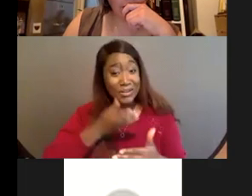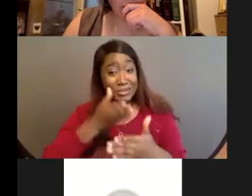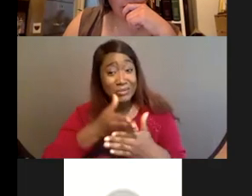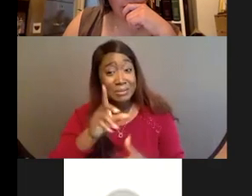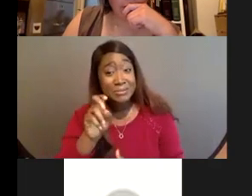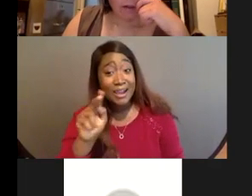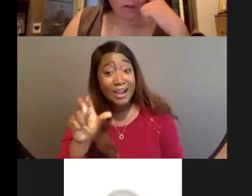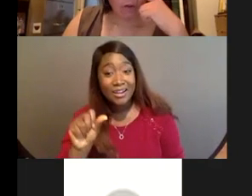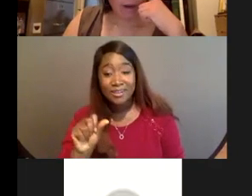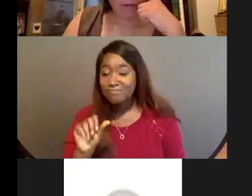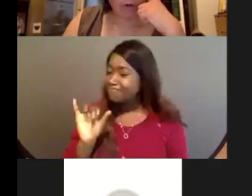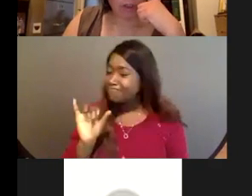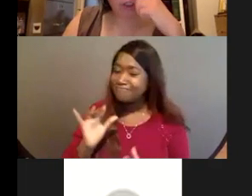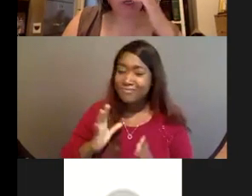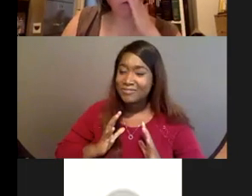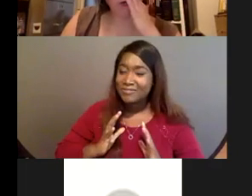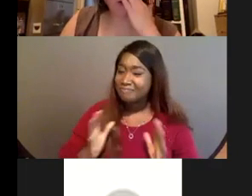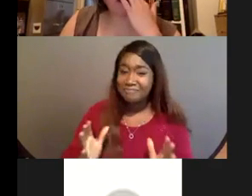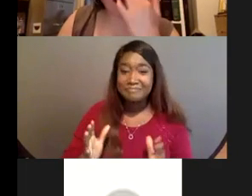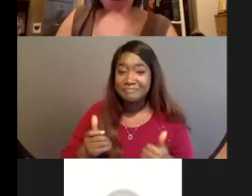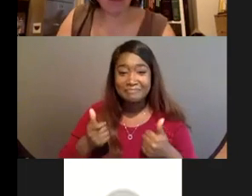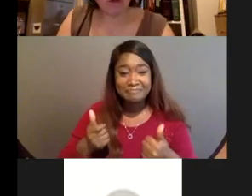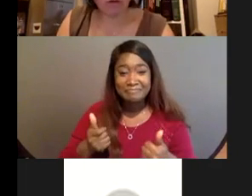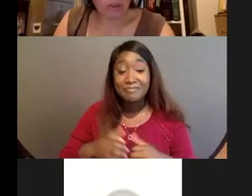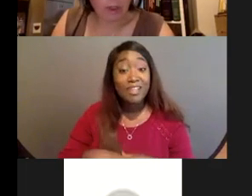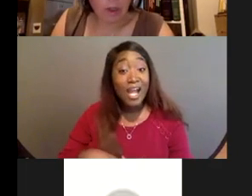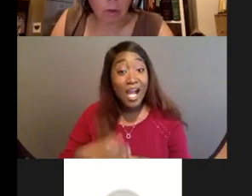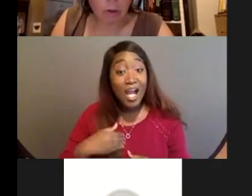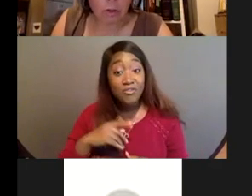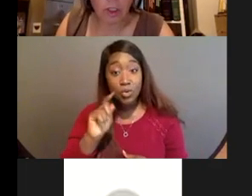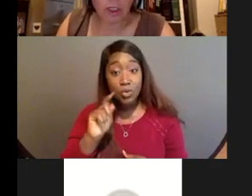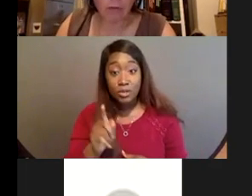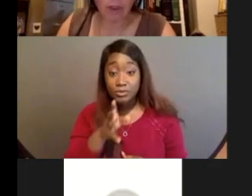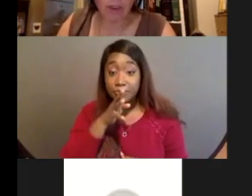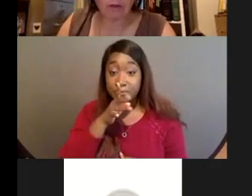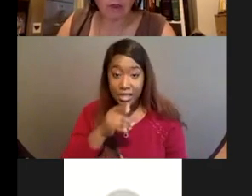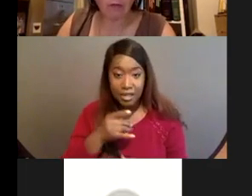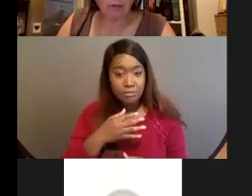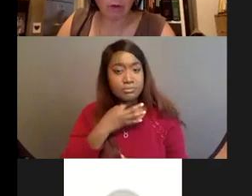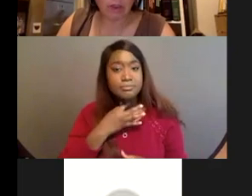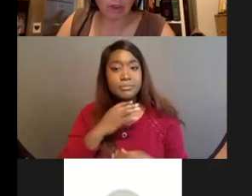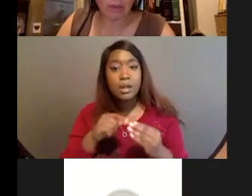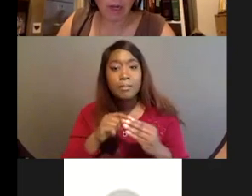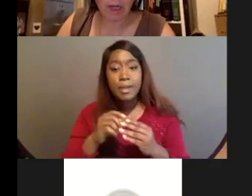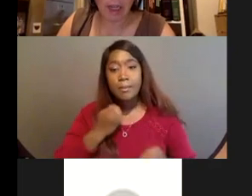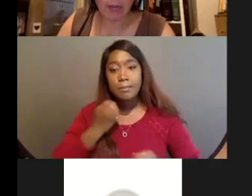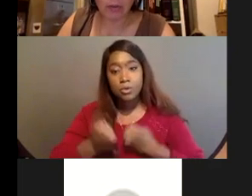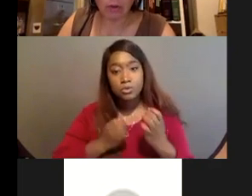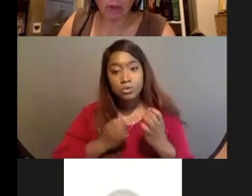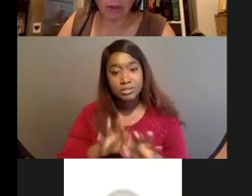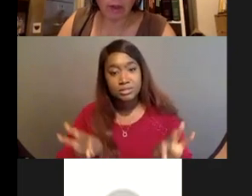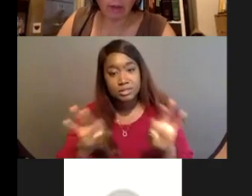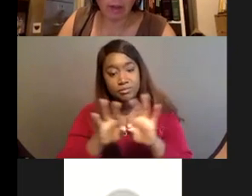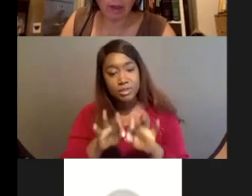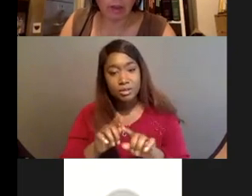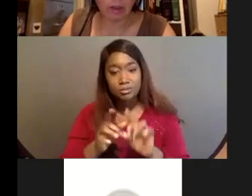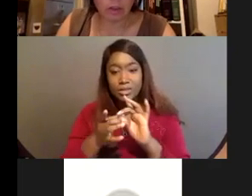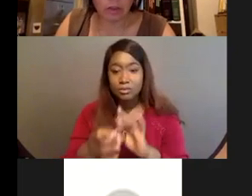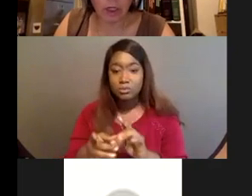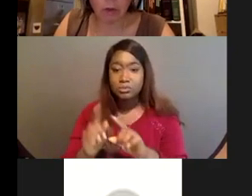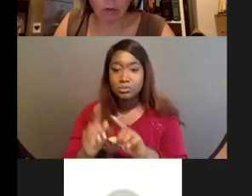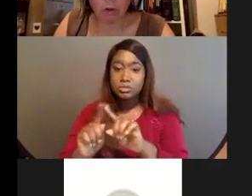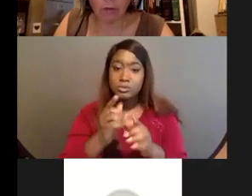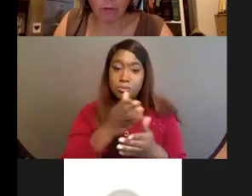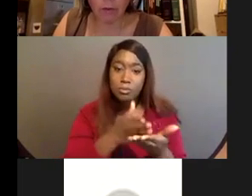okay. So I have a question I'm going to read out loud. I'm curious about the emotional significance of the different parts of the body. Absolutely. I think about